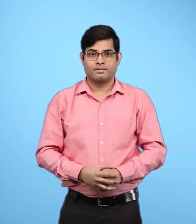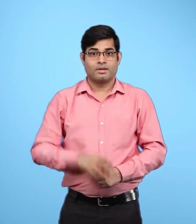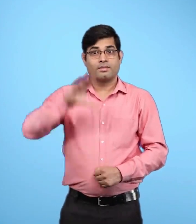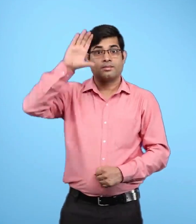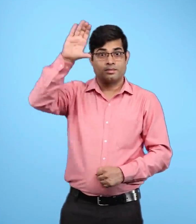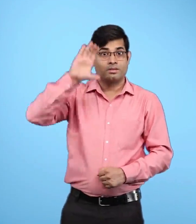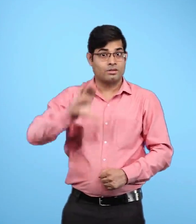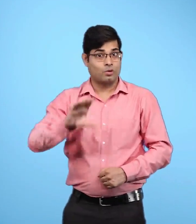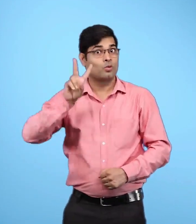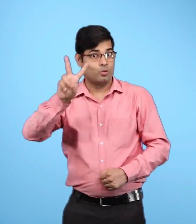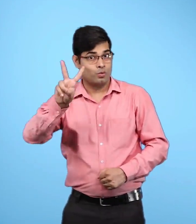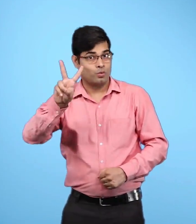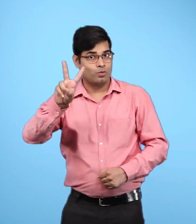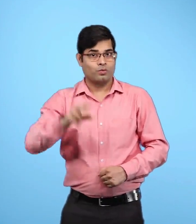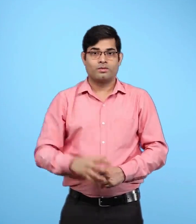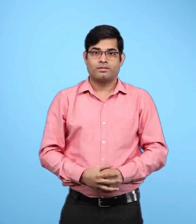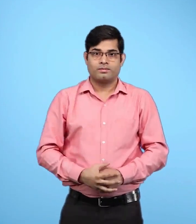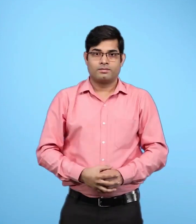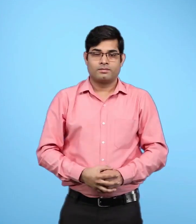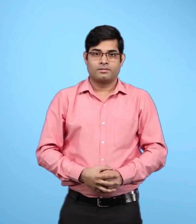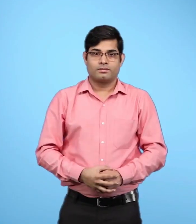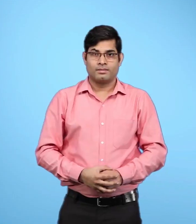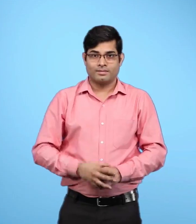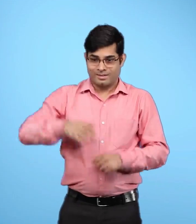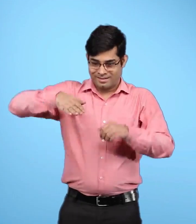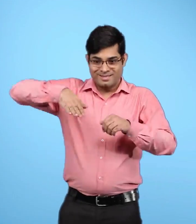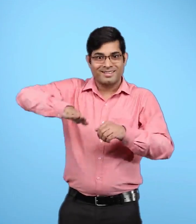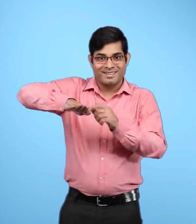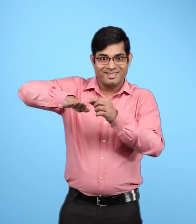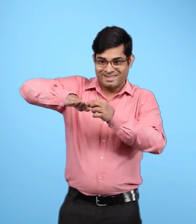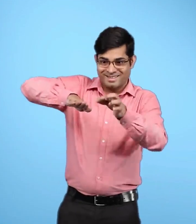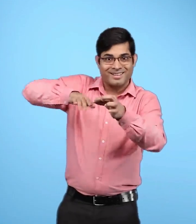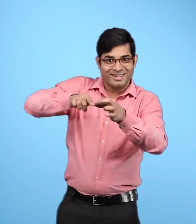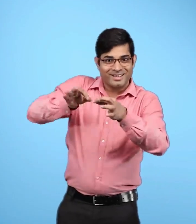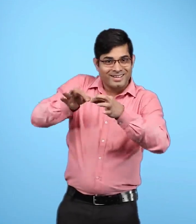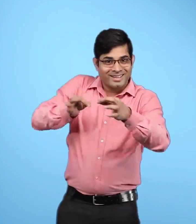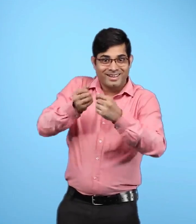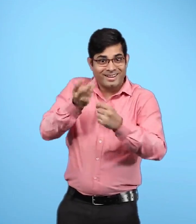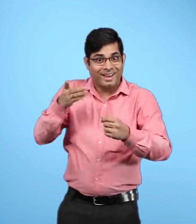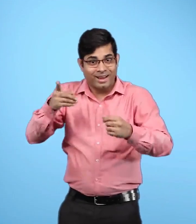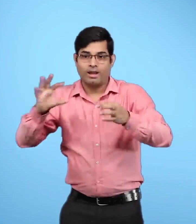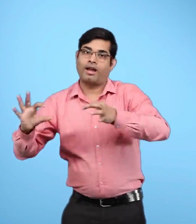This page is divided into two parts. The story of shoe number continues in part